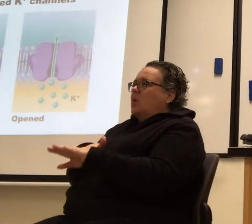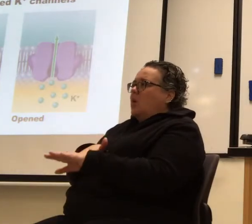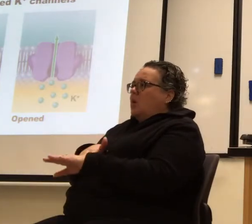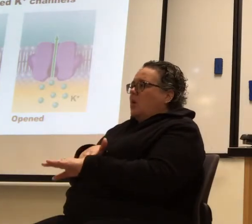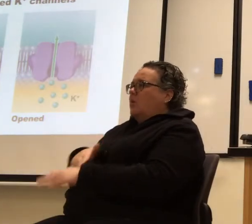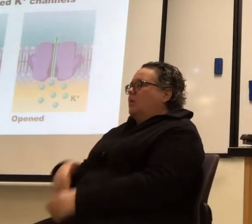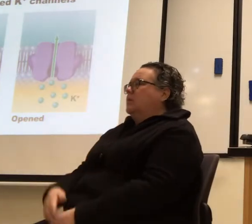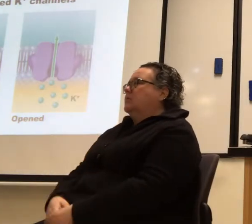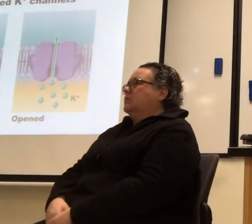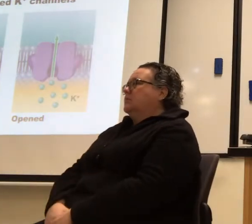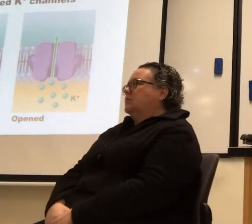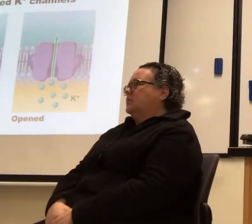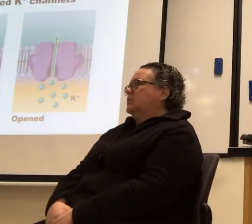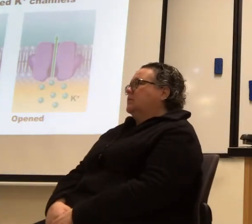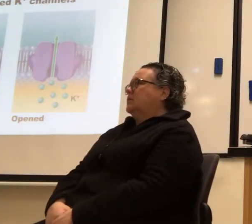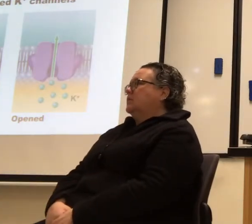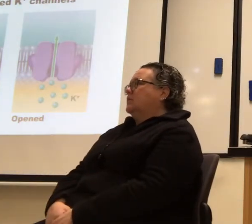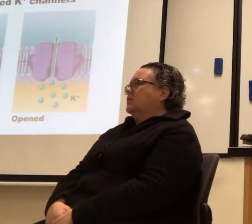Slow.